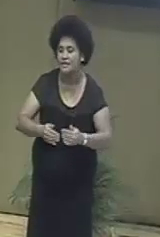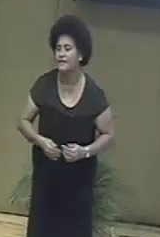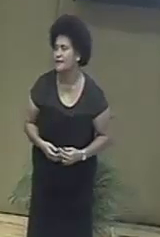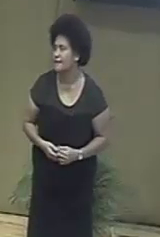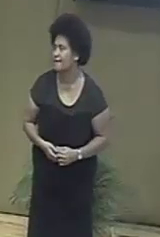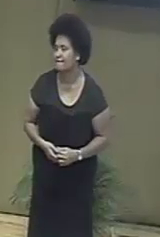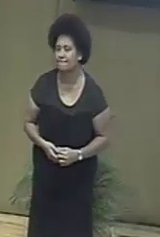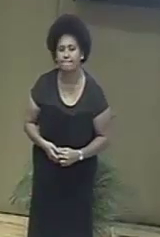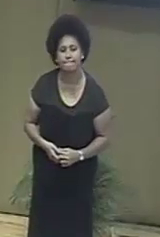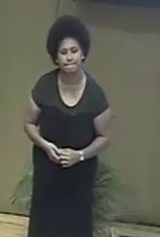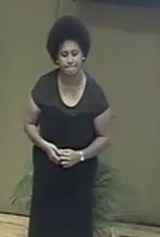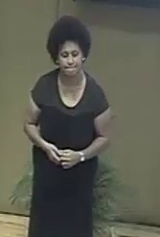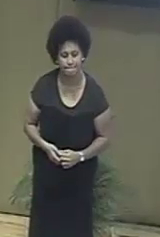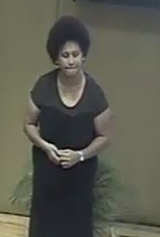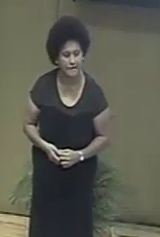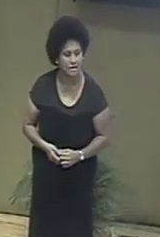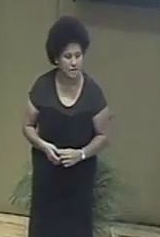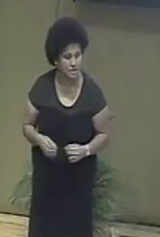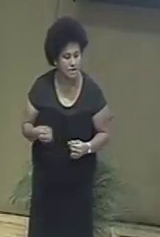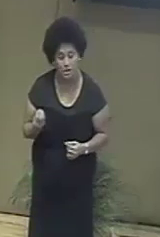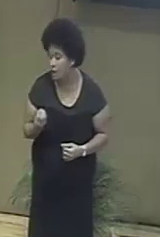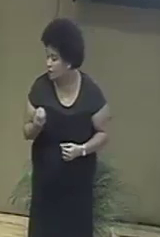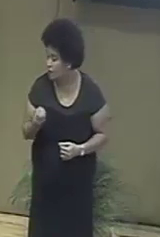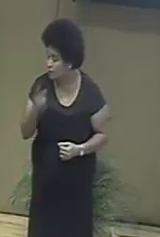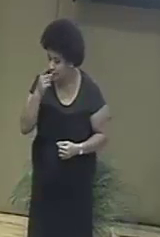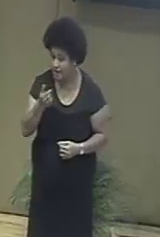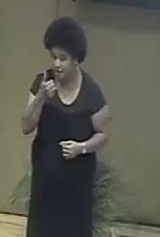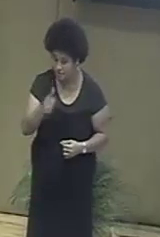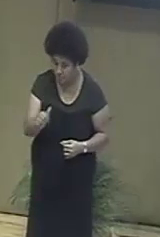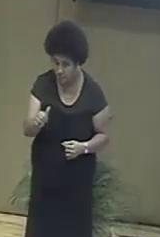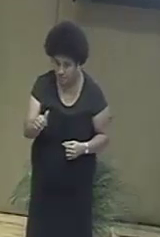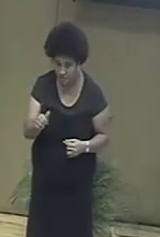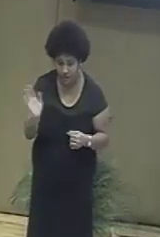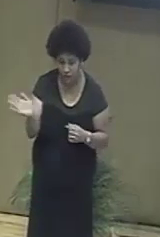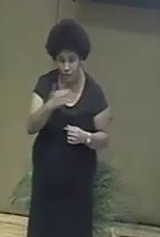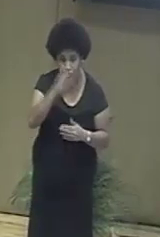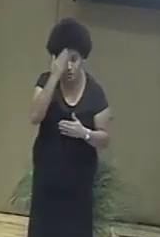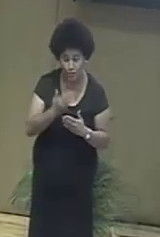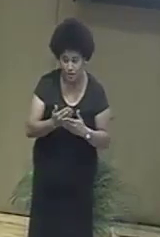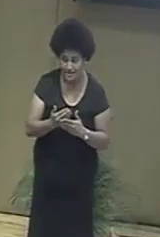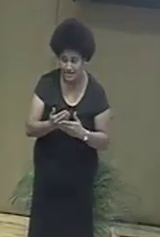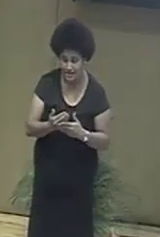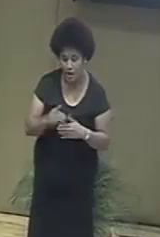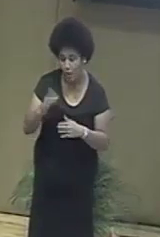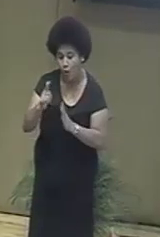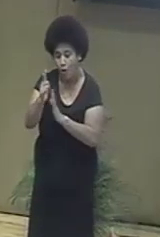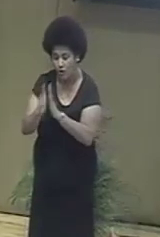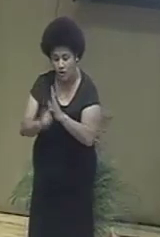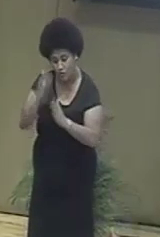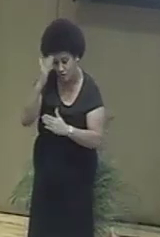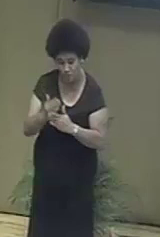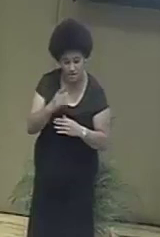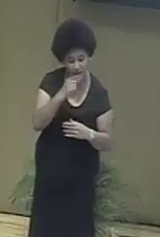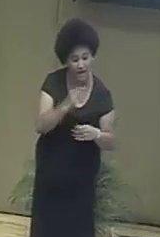particularly if we can conceive a way in which law students can work with nursing